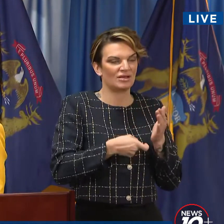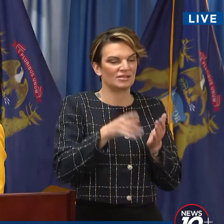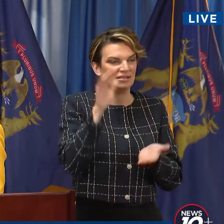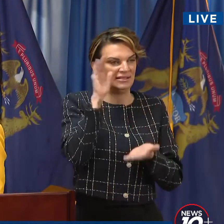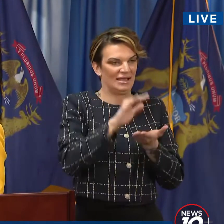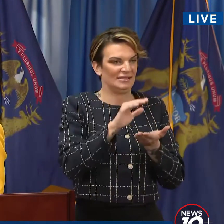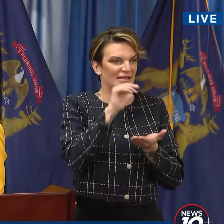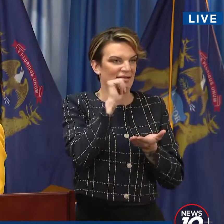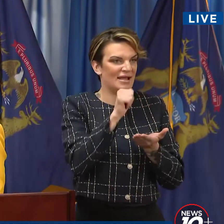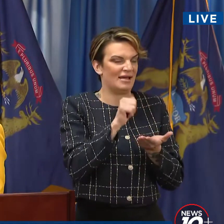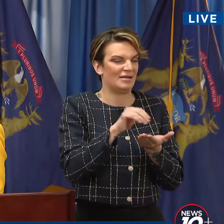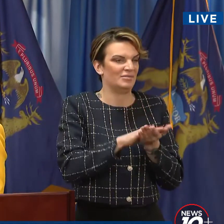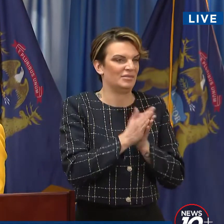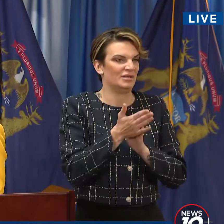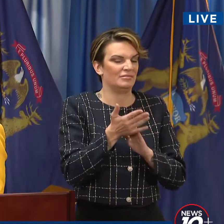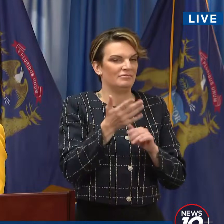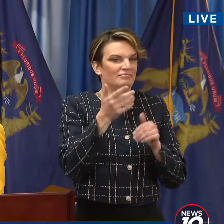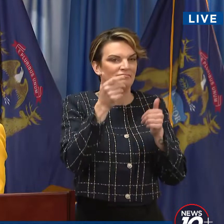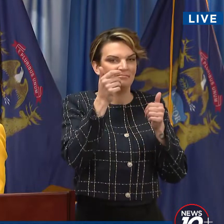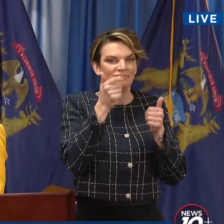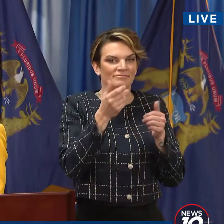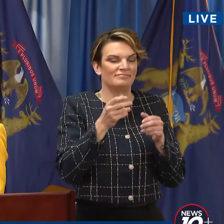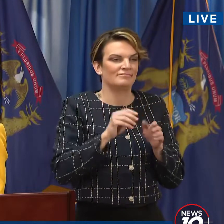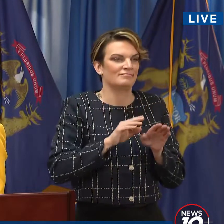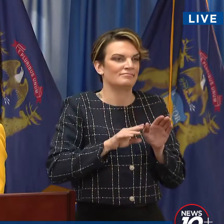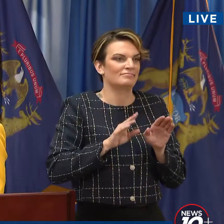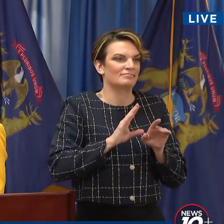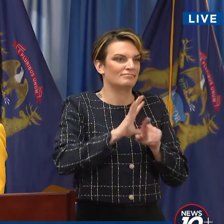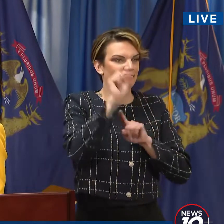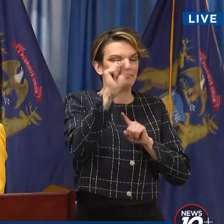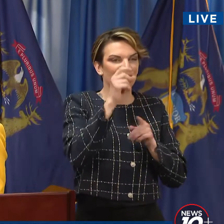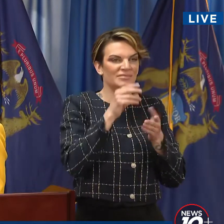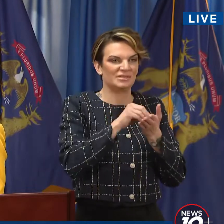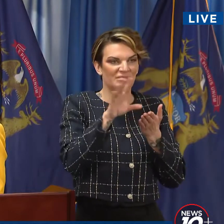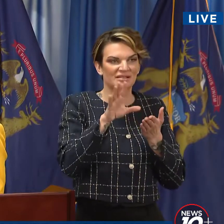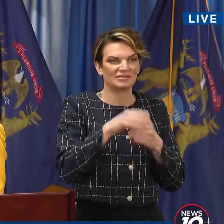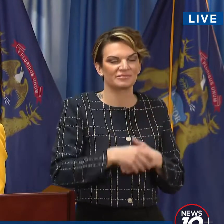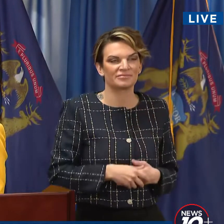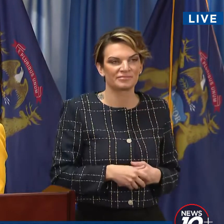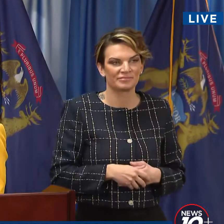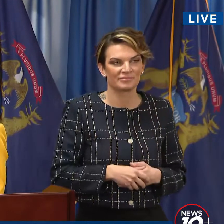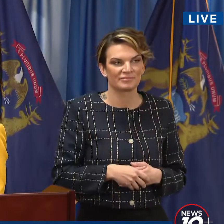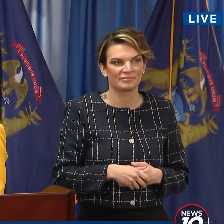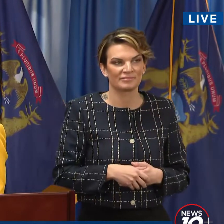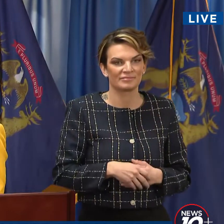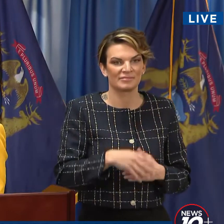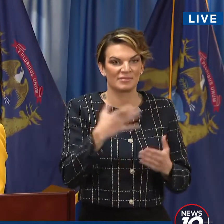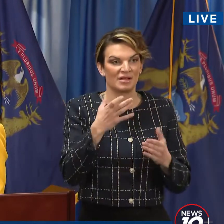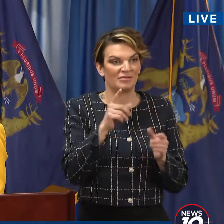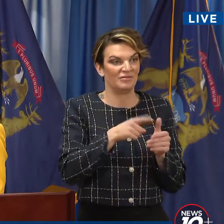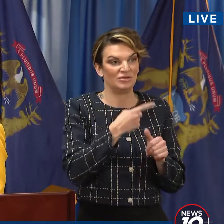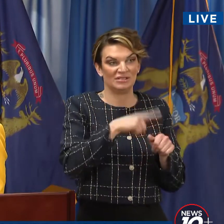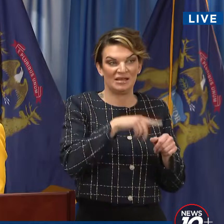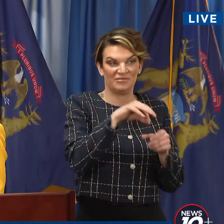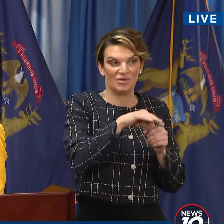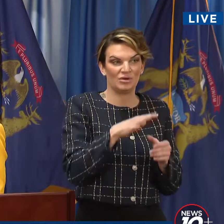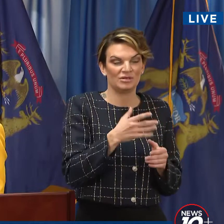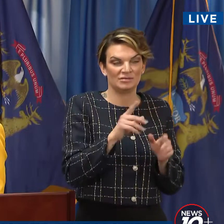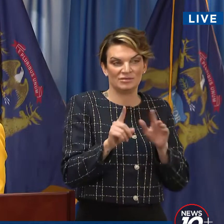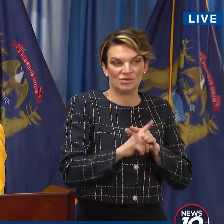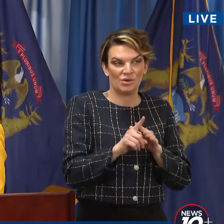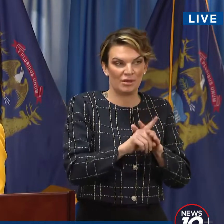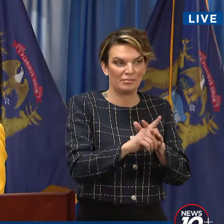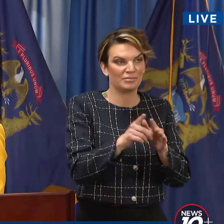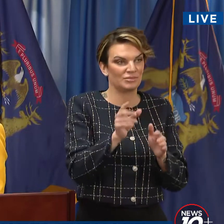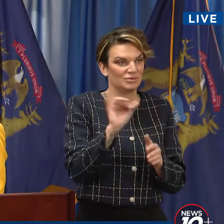not escalate. And I think you saw some voters of all financial backgrounds react to that. A lot of first-time voters as well. We saw show up and